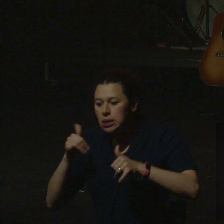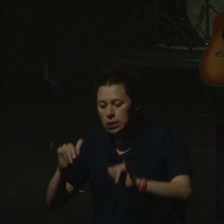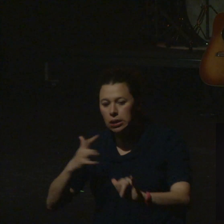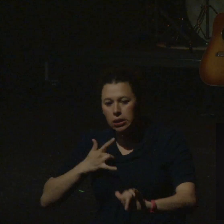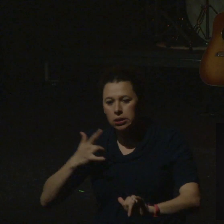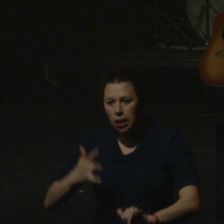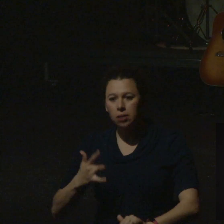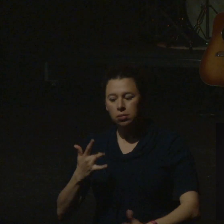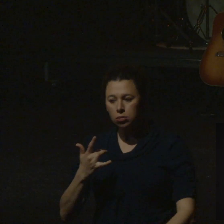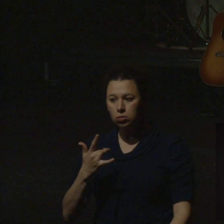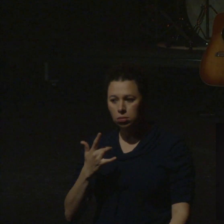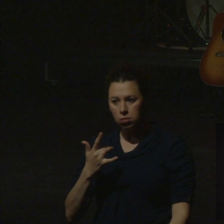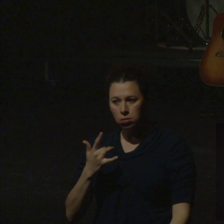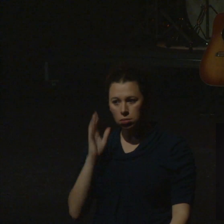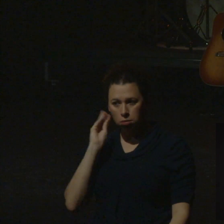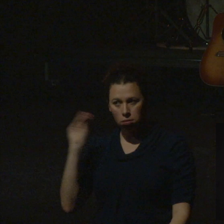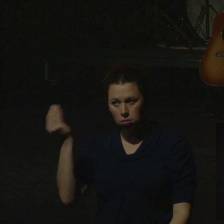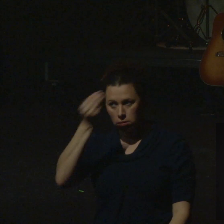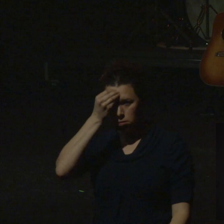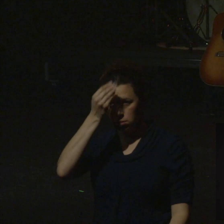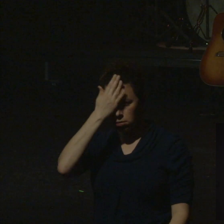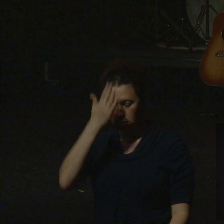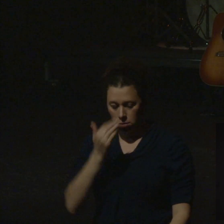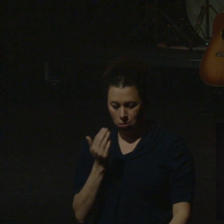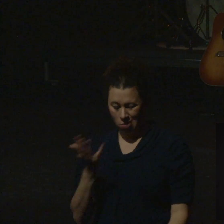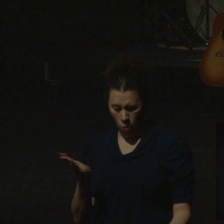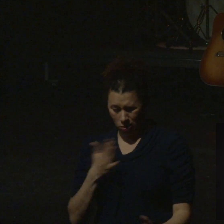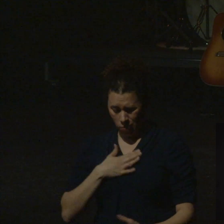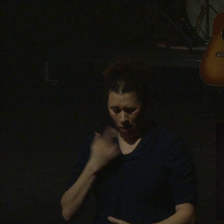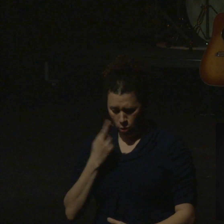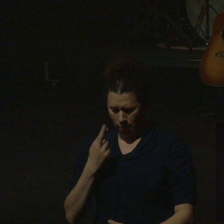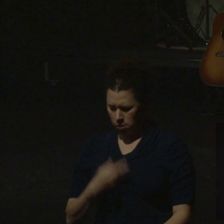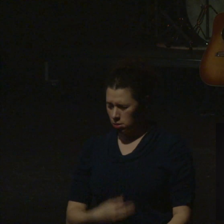We all want to know our purpose.